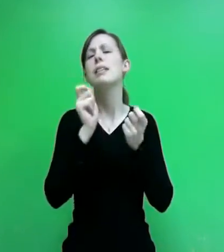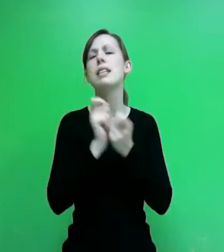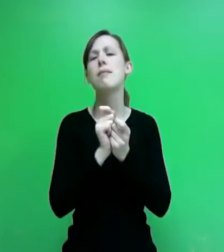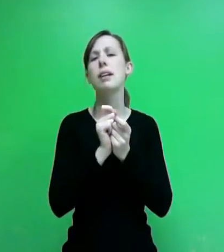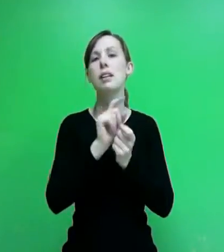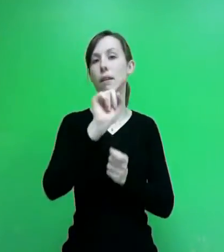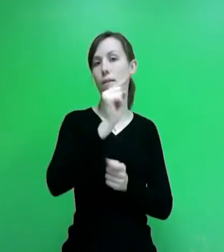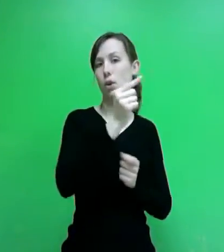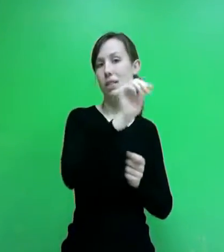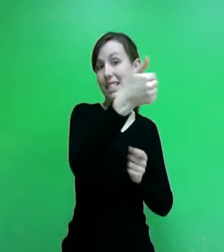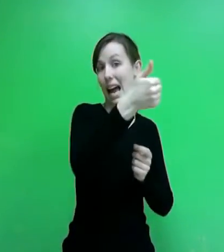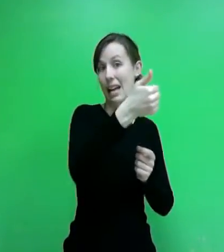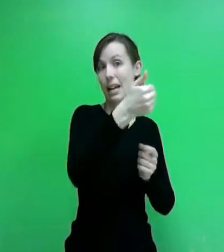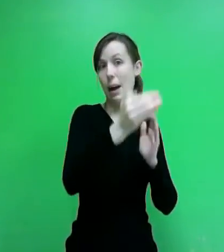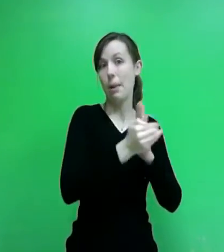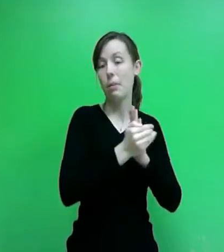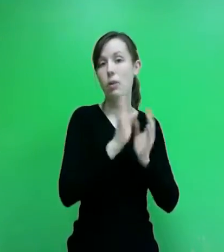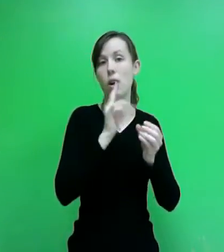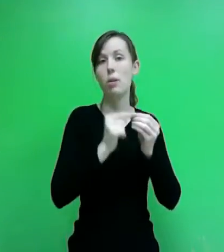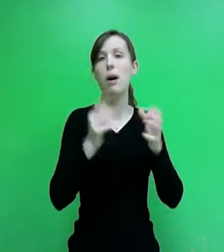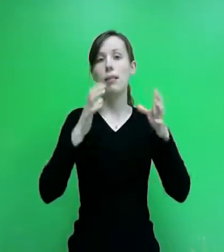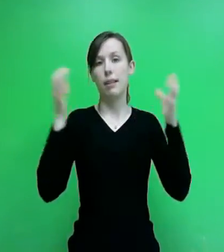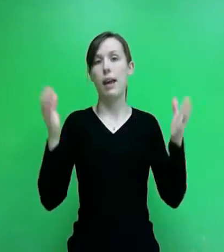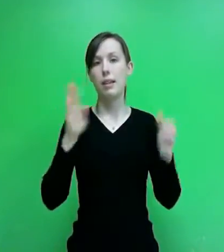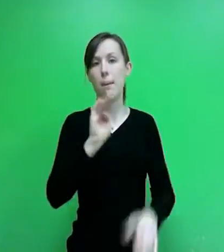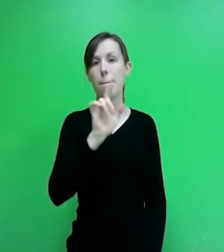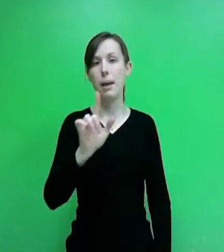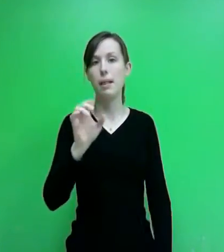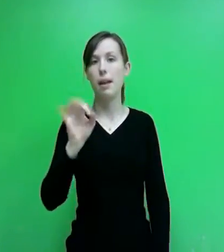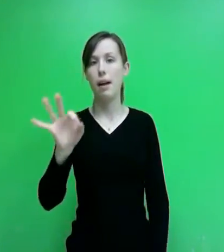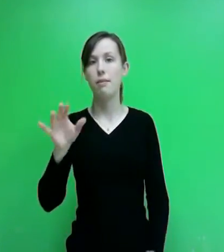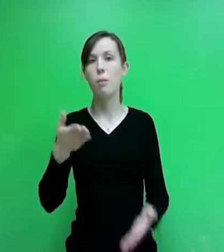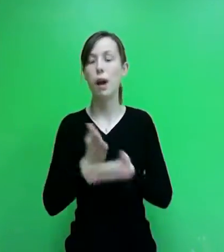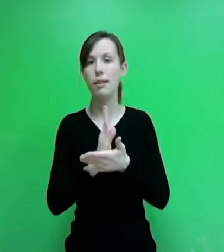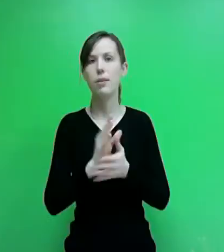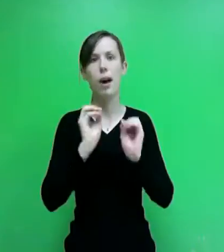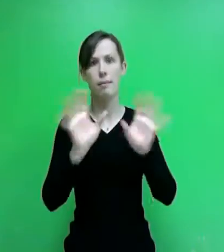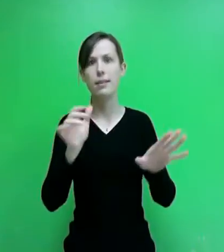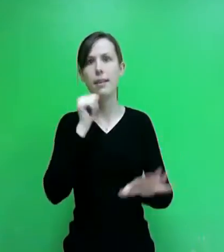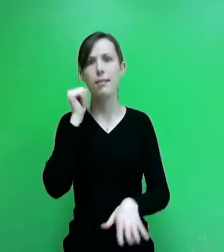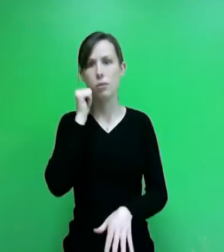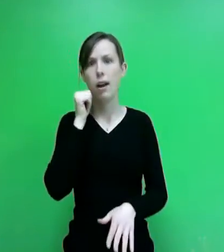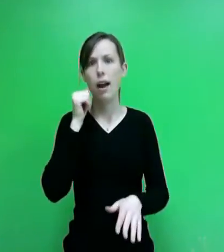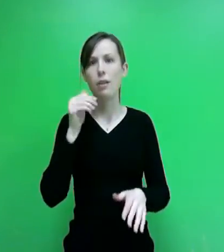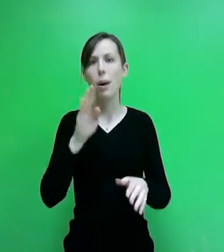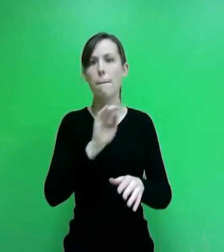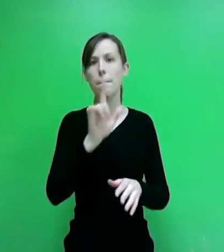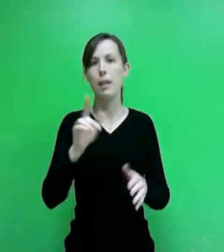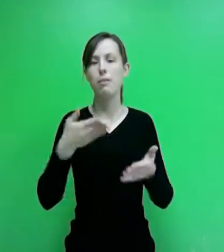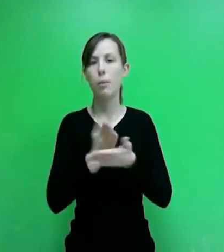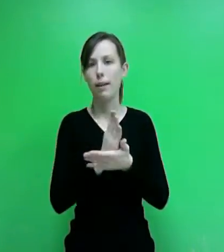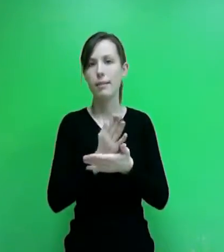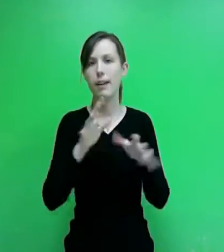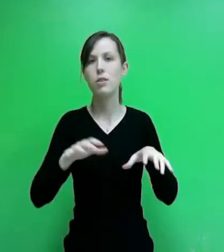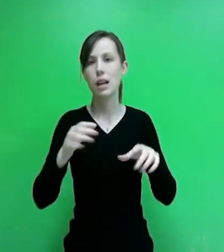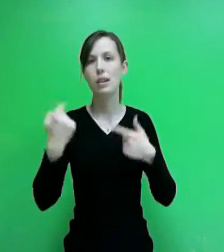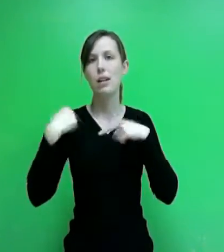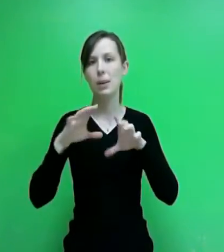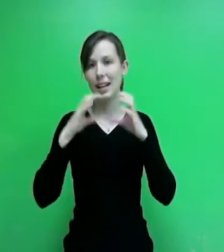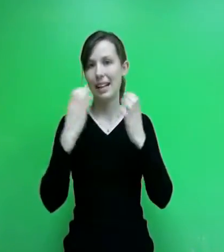10 amendments we've talked about at length, the Bill of Rights. You obviously yesterday had your Bill of Rights exercise that we did in class, so just be sure